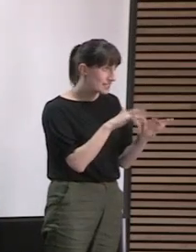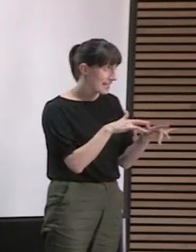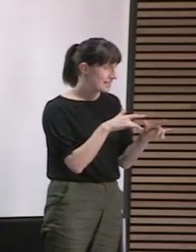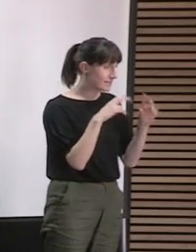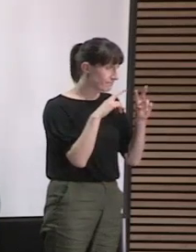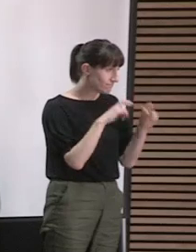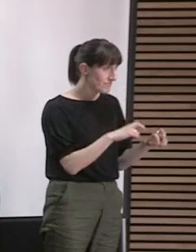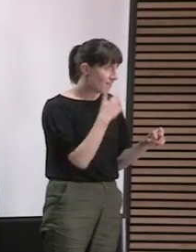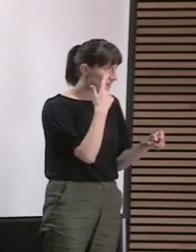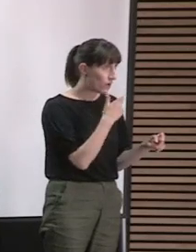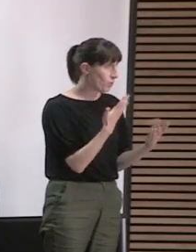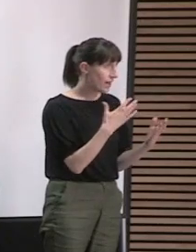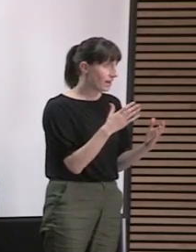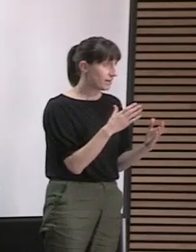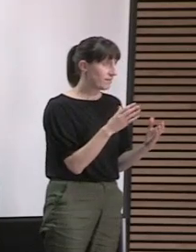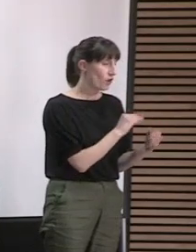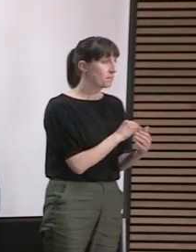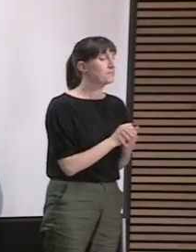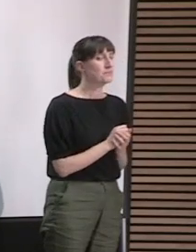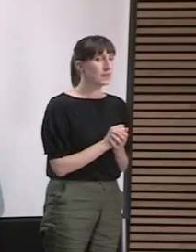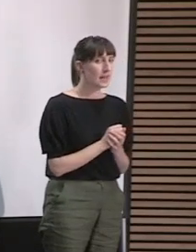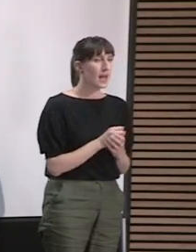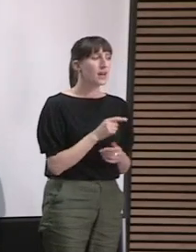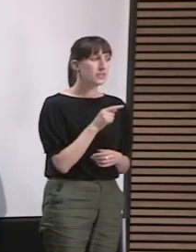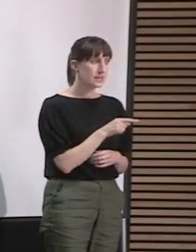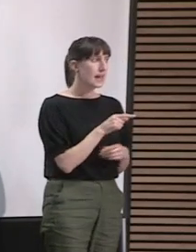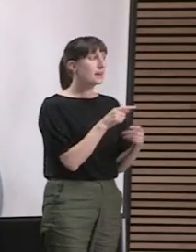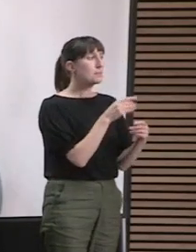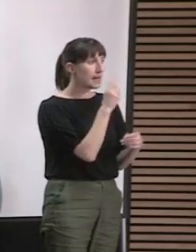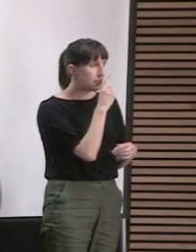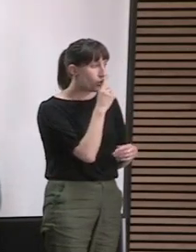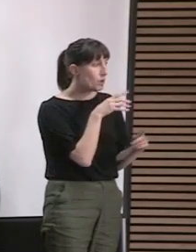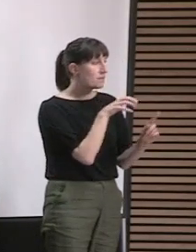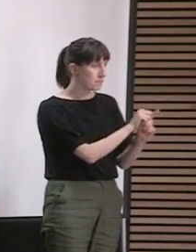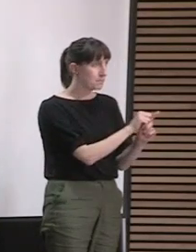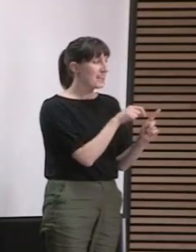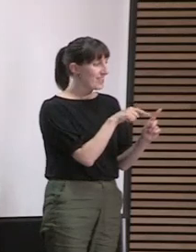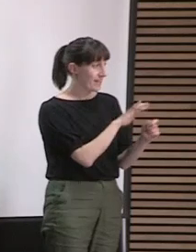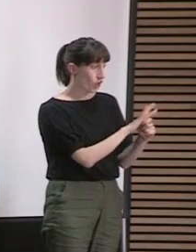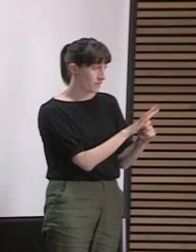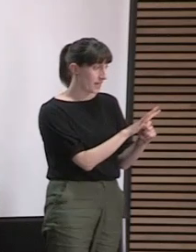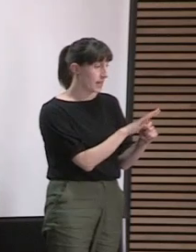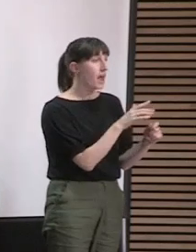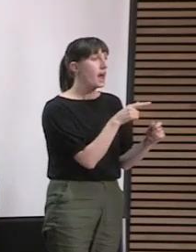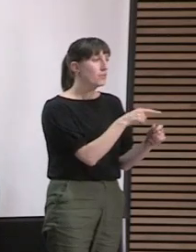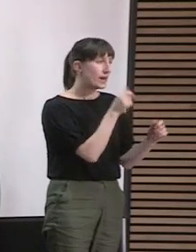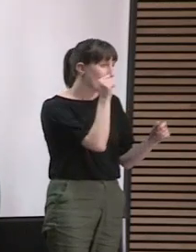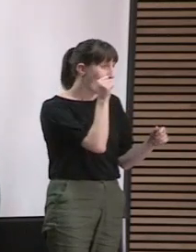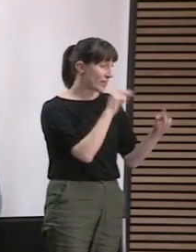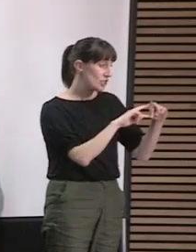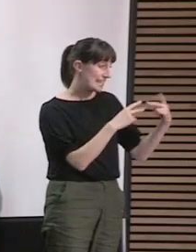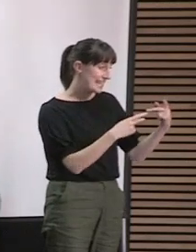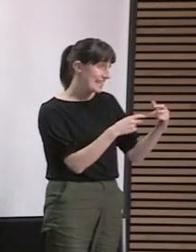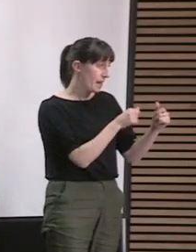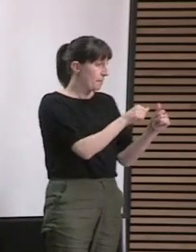through the whole genome sequencing are linked to this outbreak quite clearly, but we haven't yet established the exact epidemiological link. And of course, we